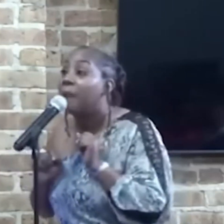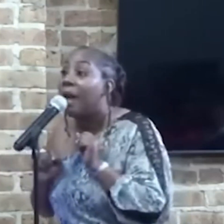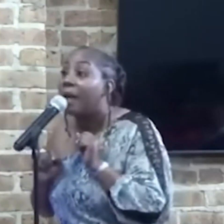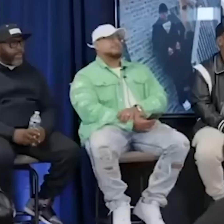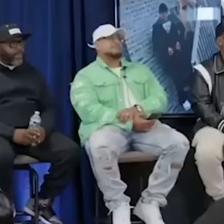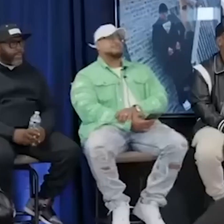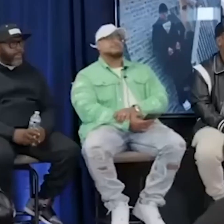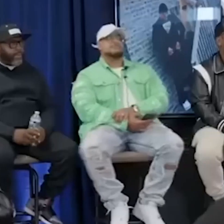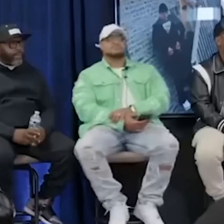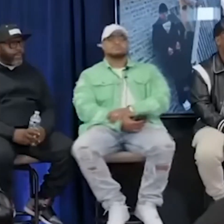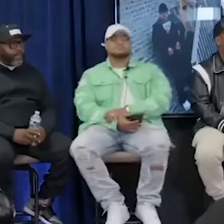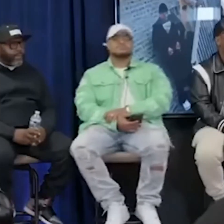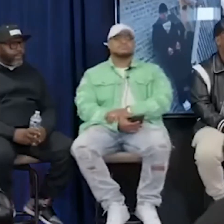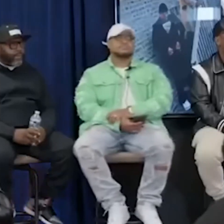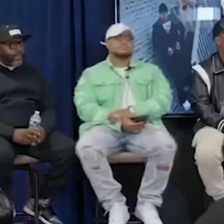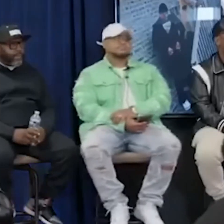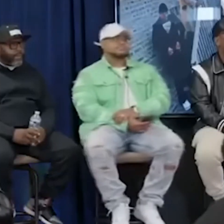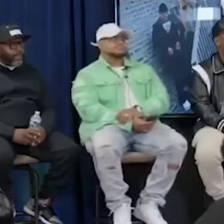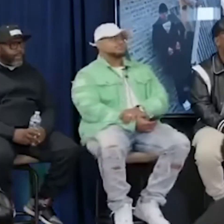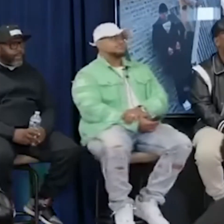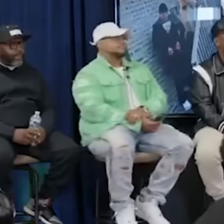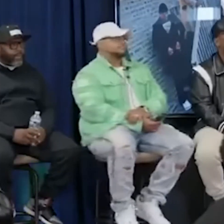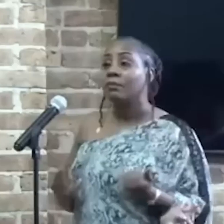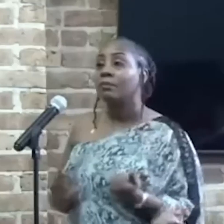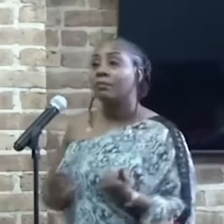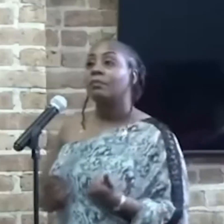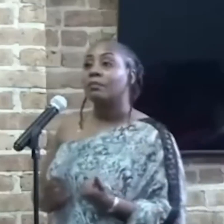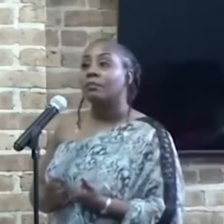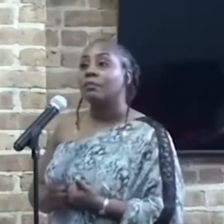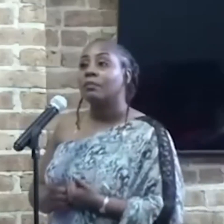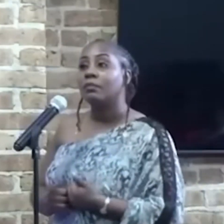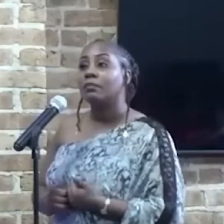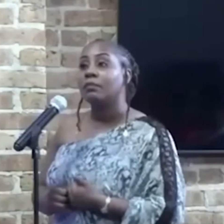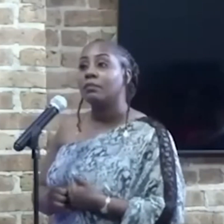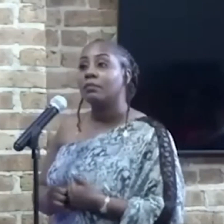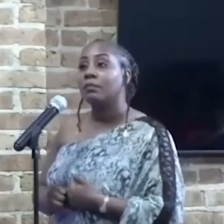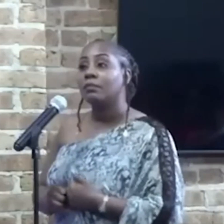taking them back. So now,